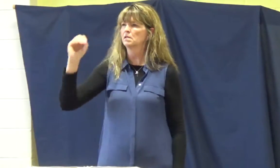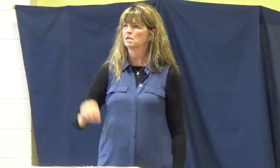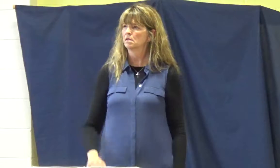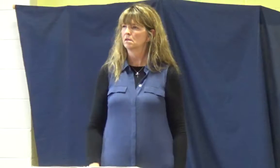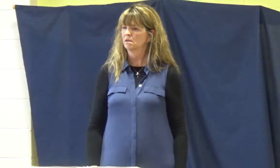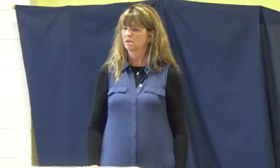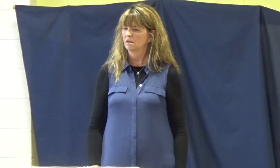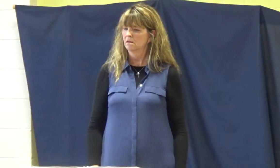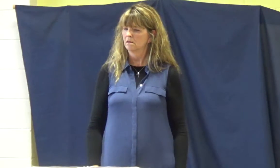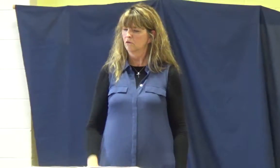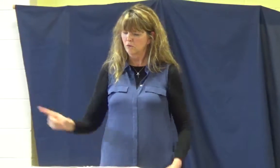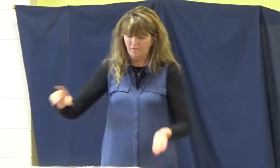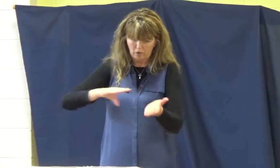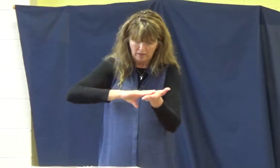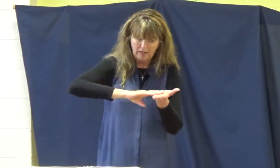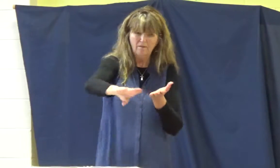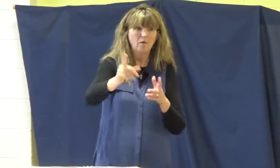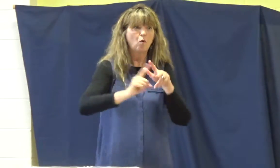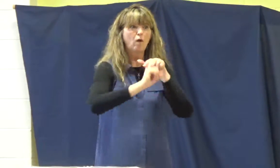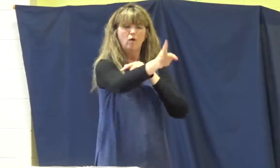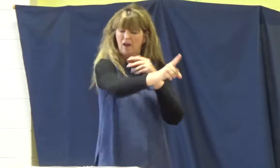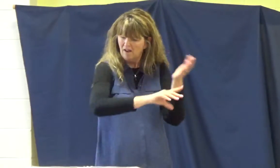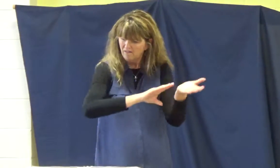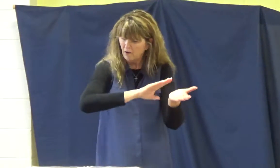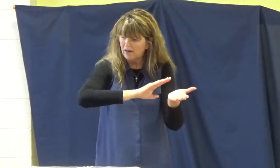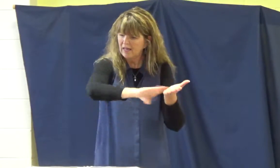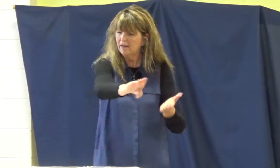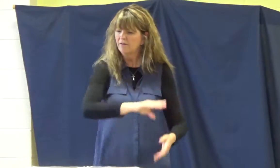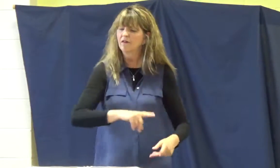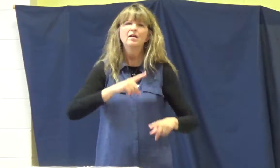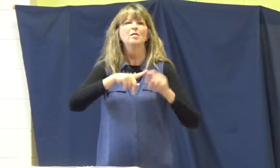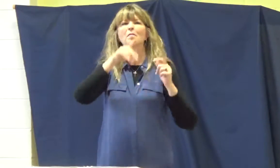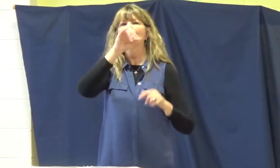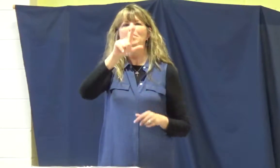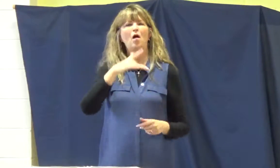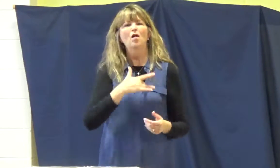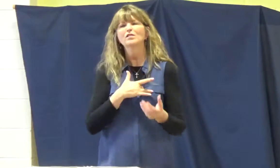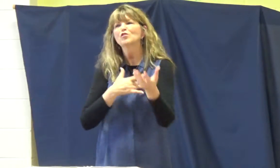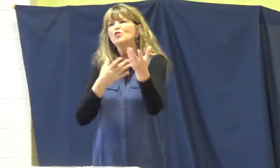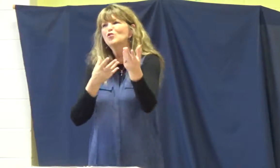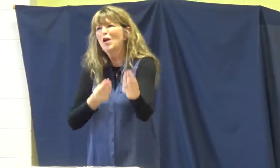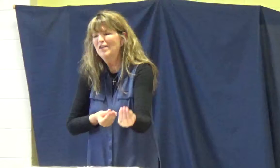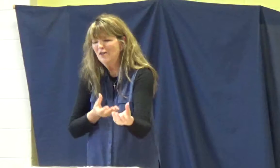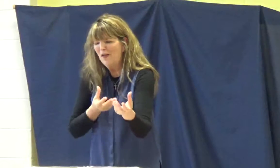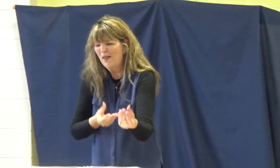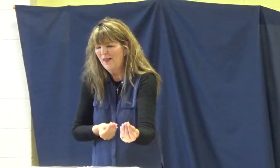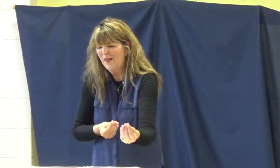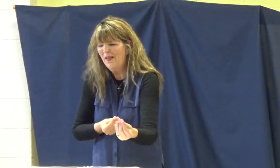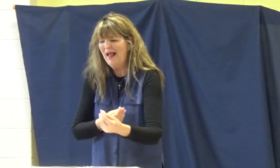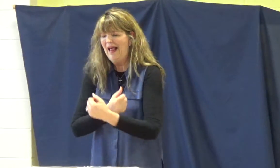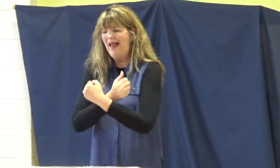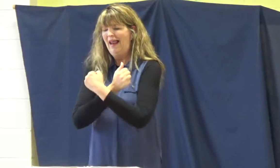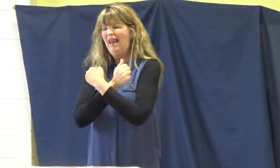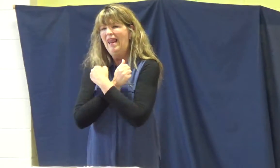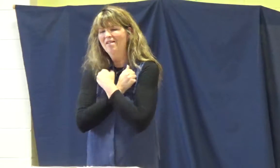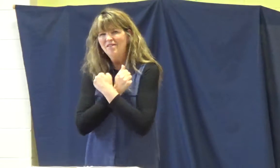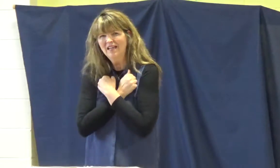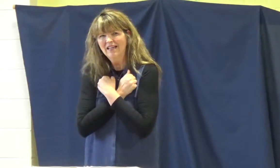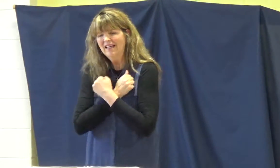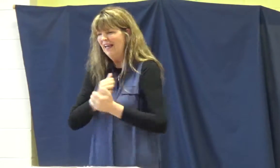Onesimus, to forgive him for running away. But Paul doesn't do that. He's